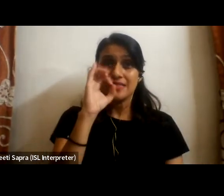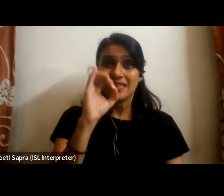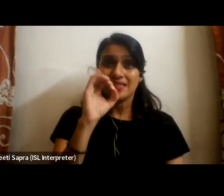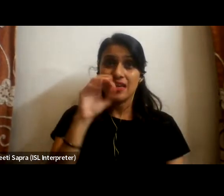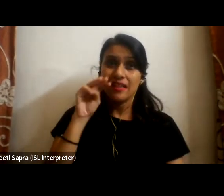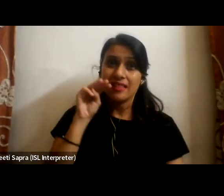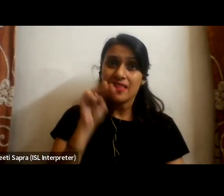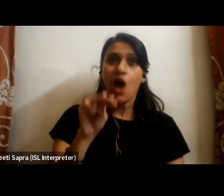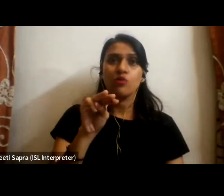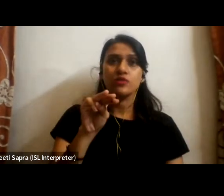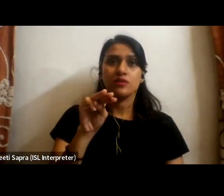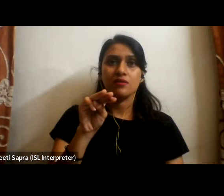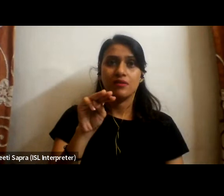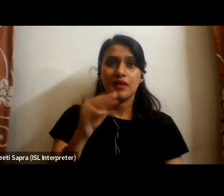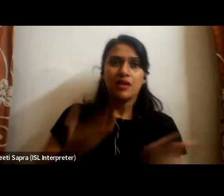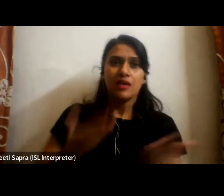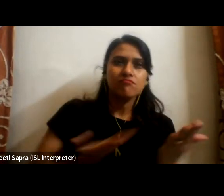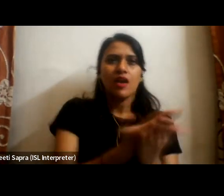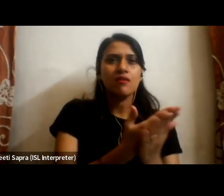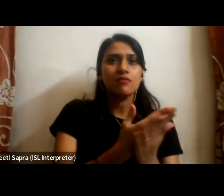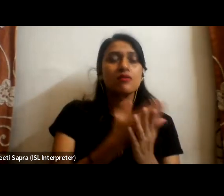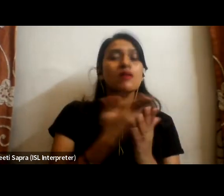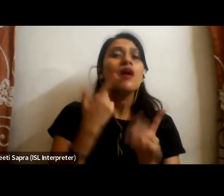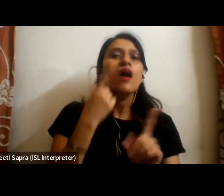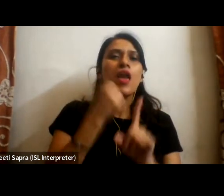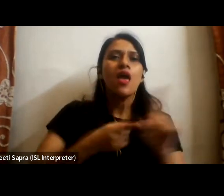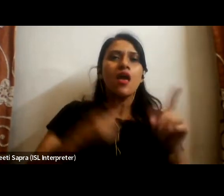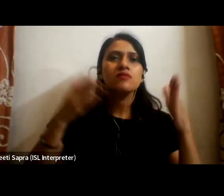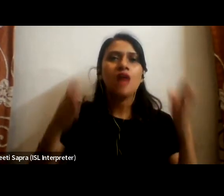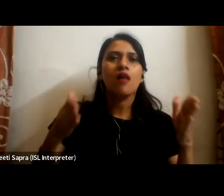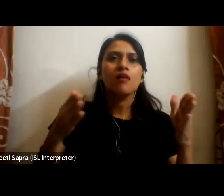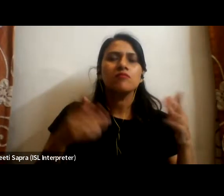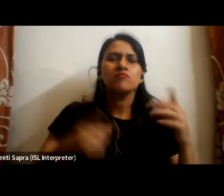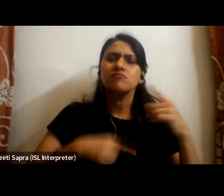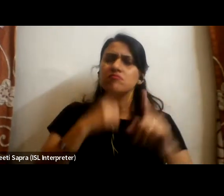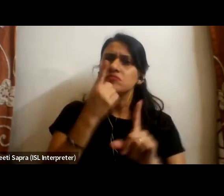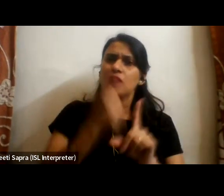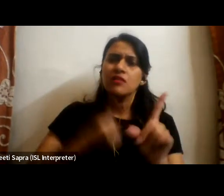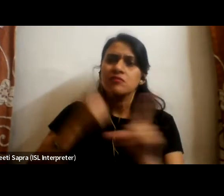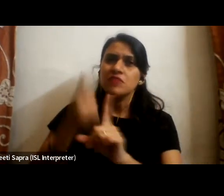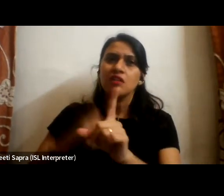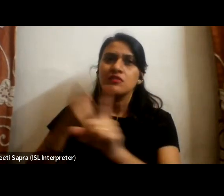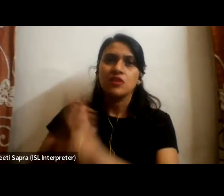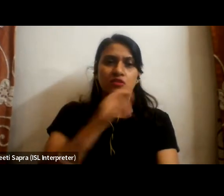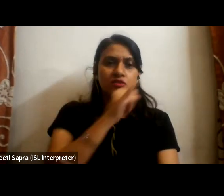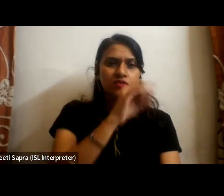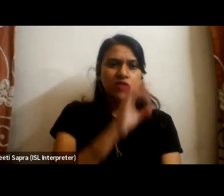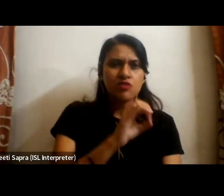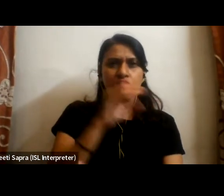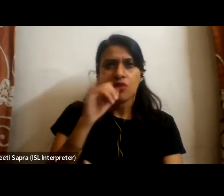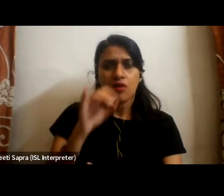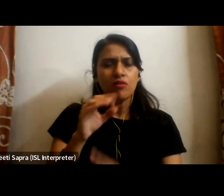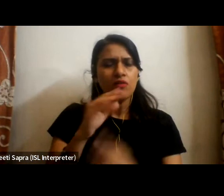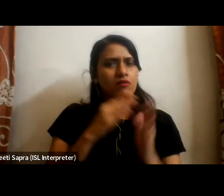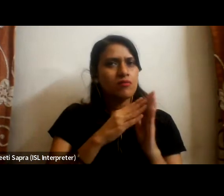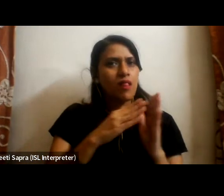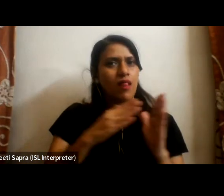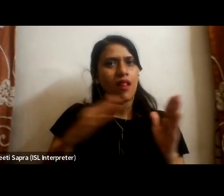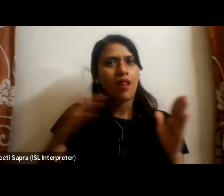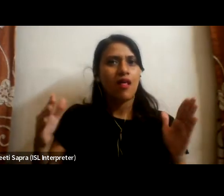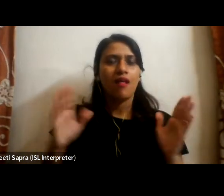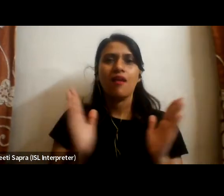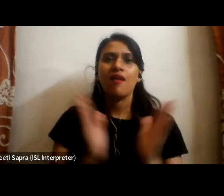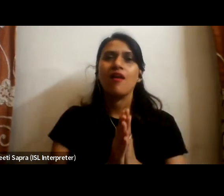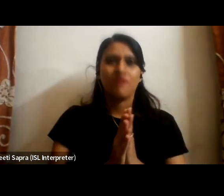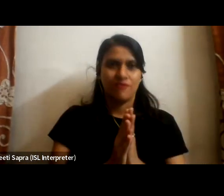year on an average. It is in that admitting on an average 10,000 cases. It